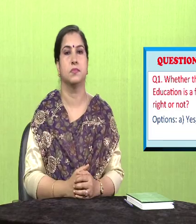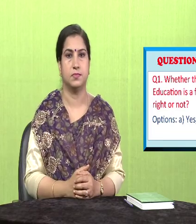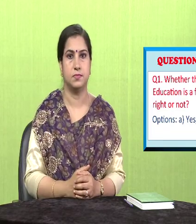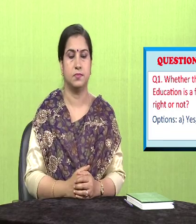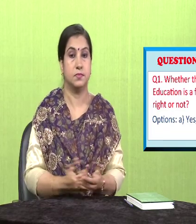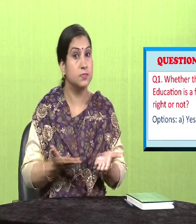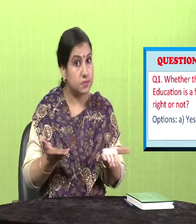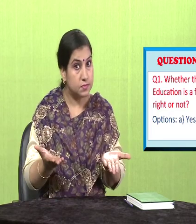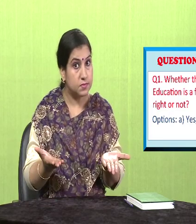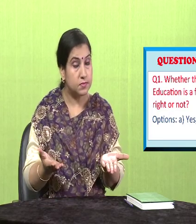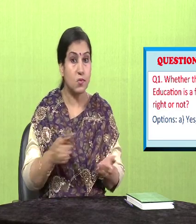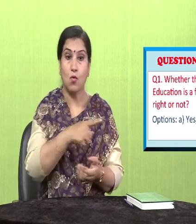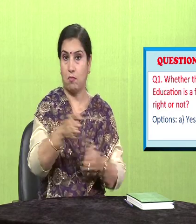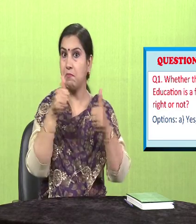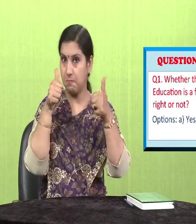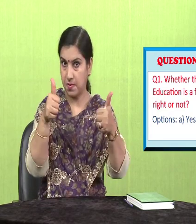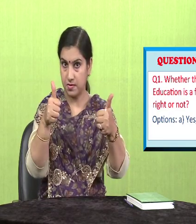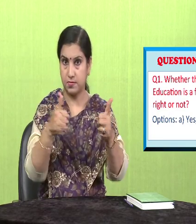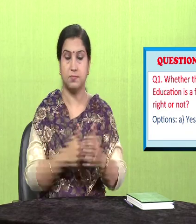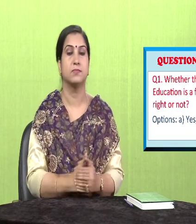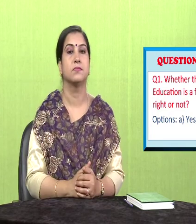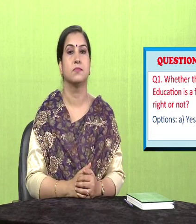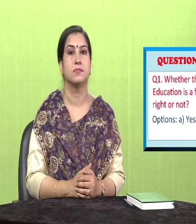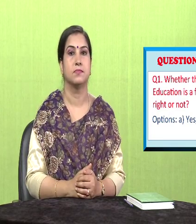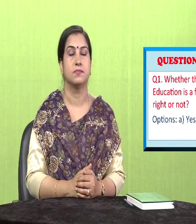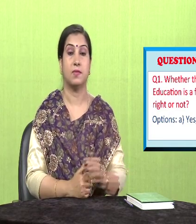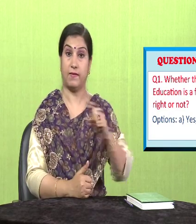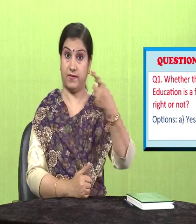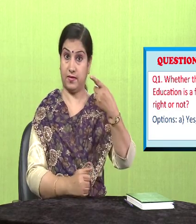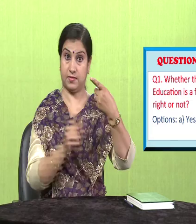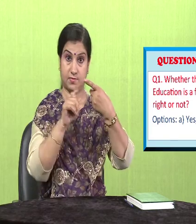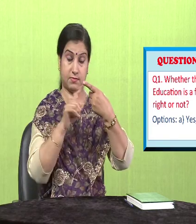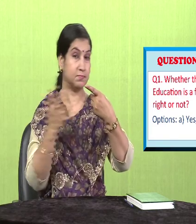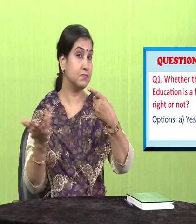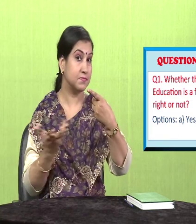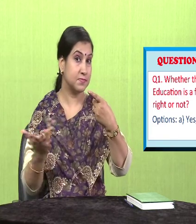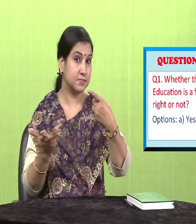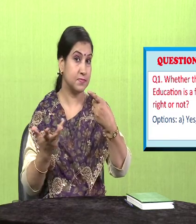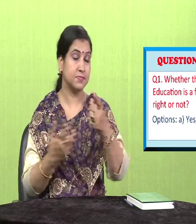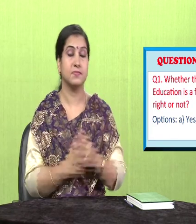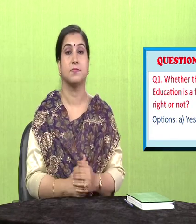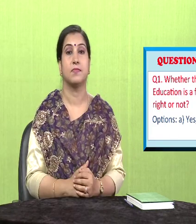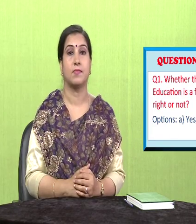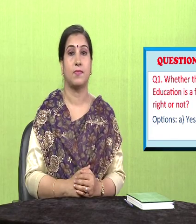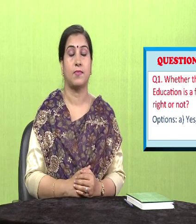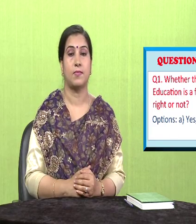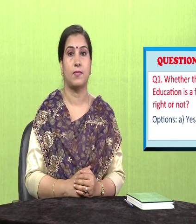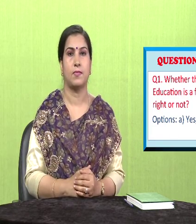So, all the best. The first question is whether